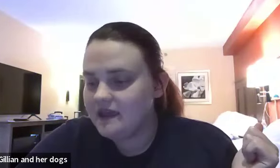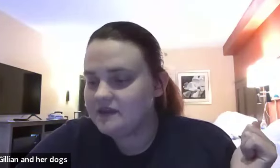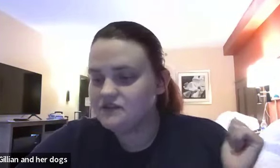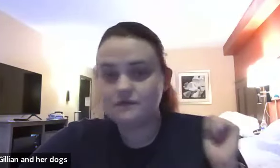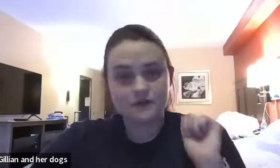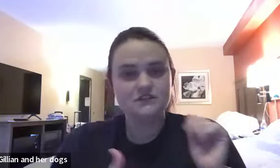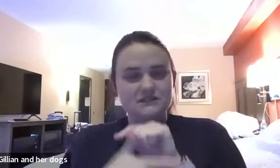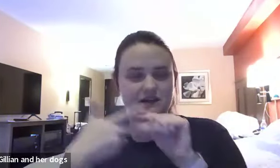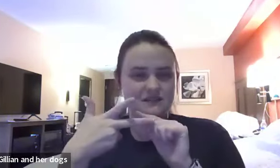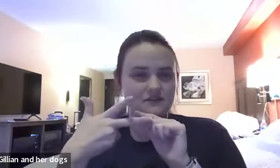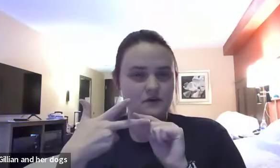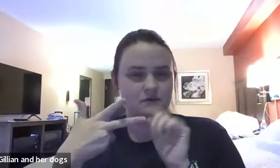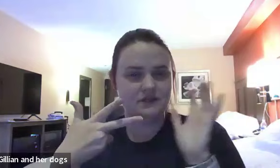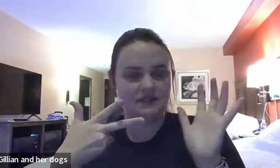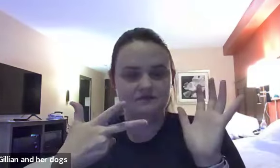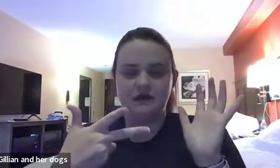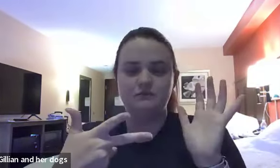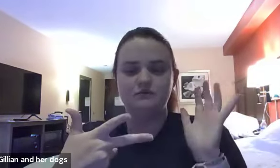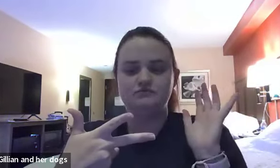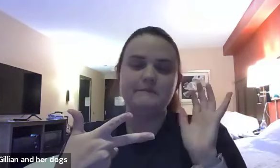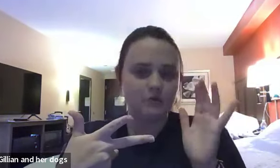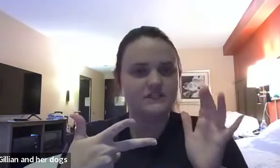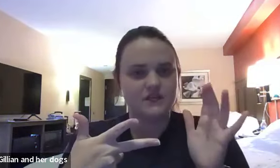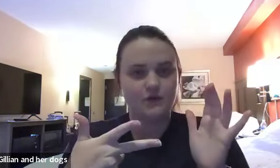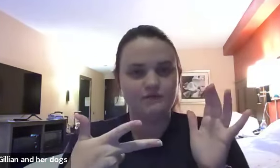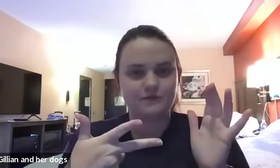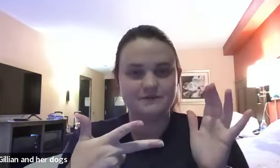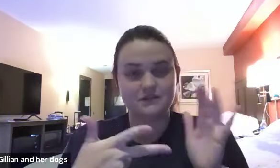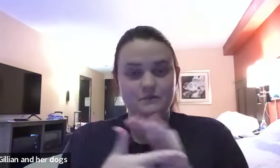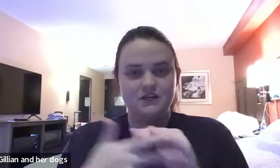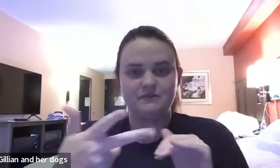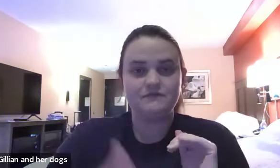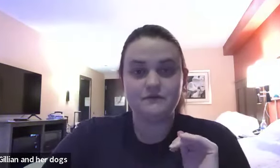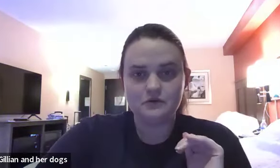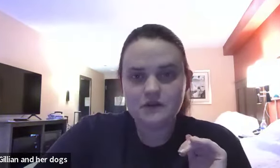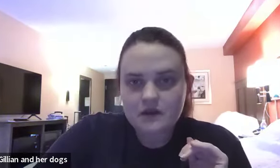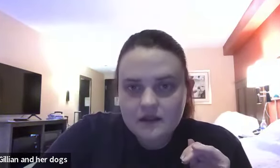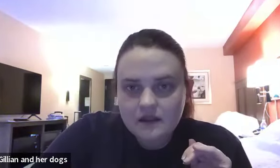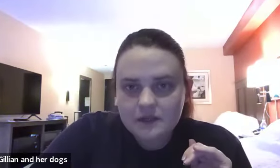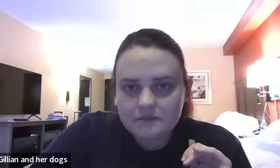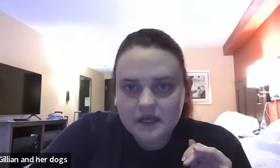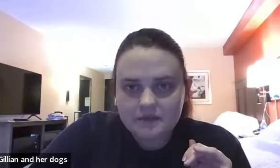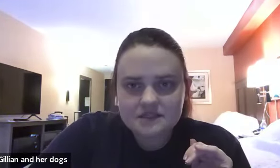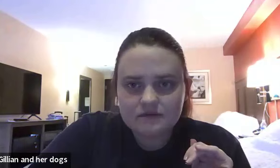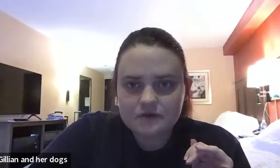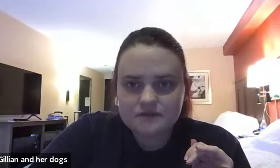and so the first three signs I thought we would need that were important to know for especially when we're talking about food. Let me pin myself. I always forget